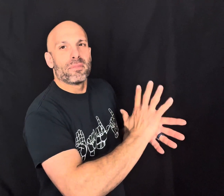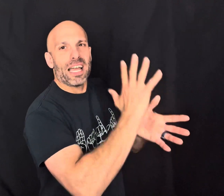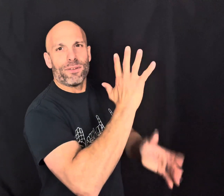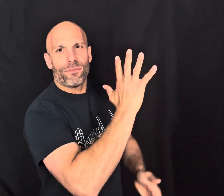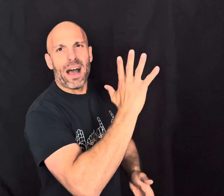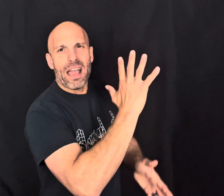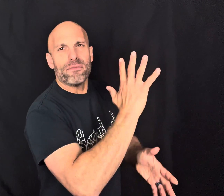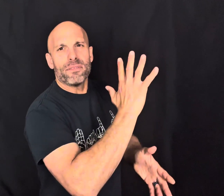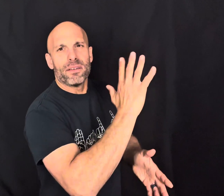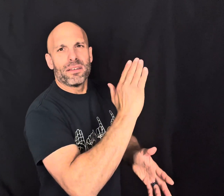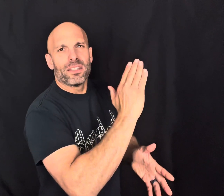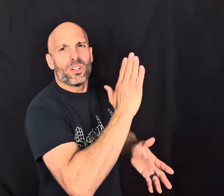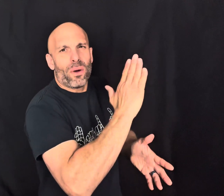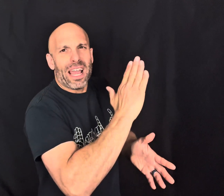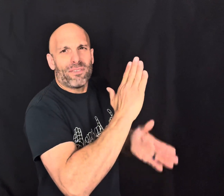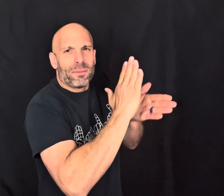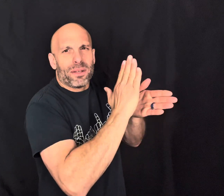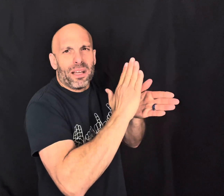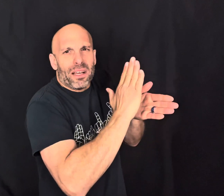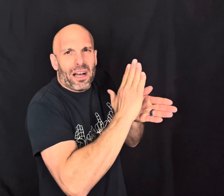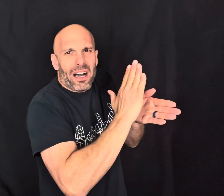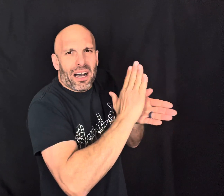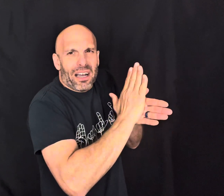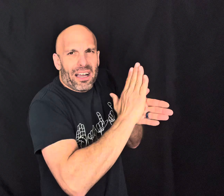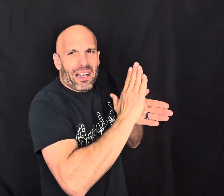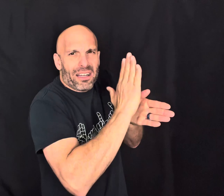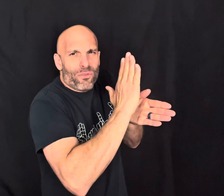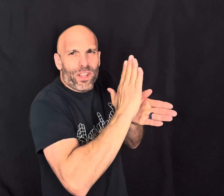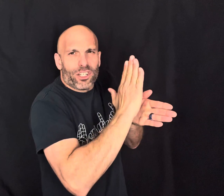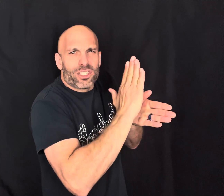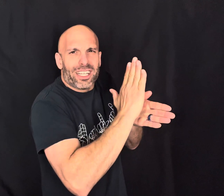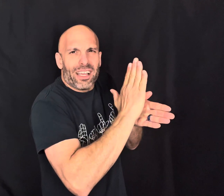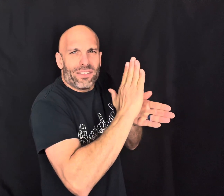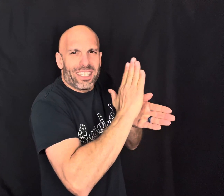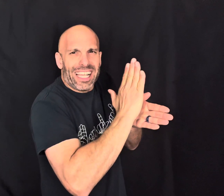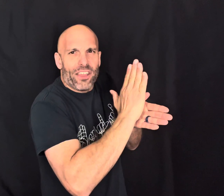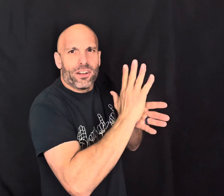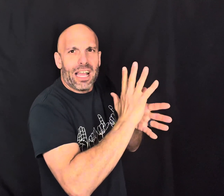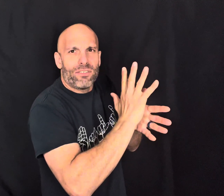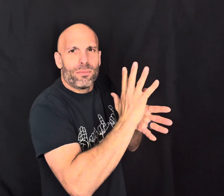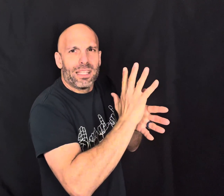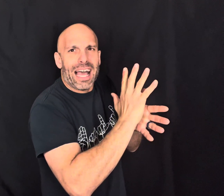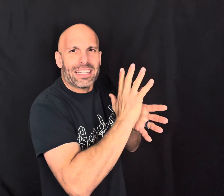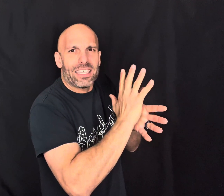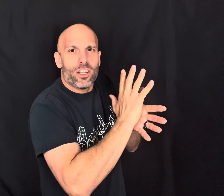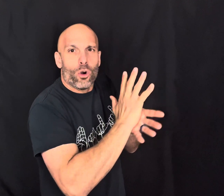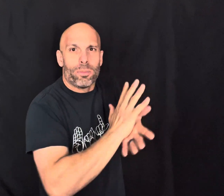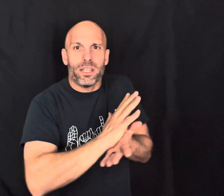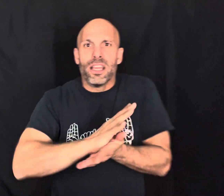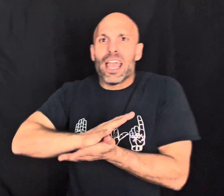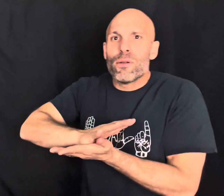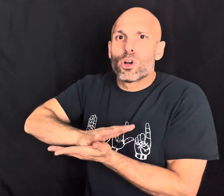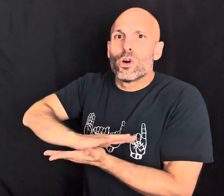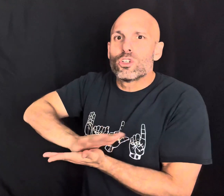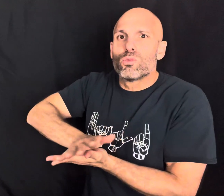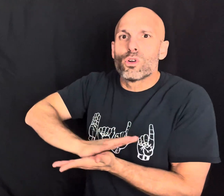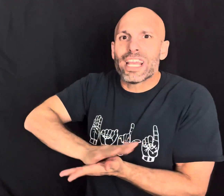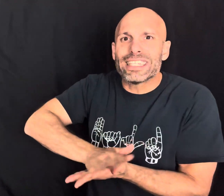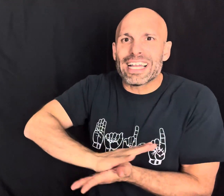of a 5. You don't want to have them fingers to get together. Have them relaxed and open, and we're going to rotate that